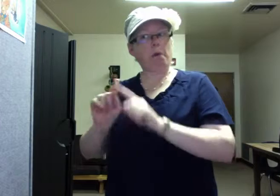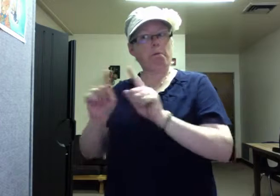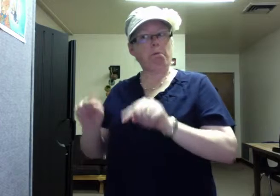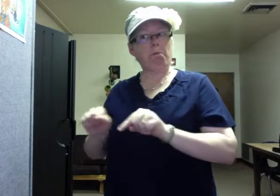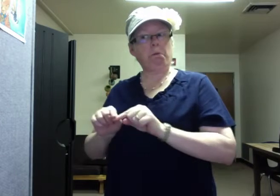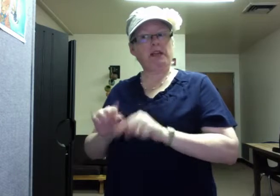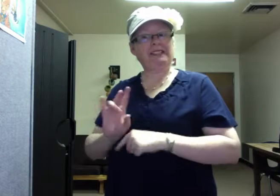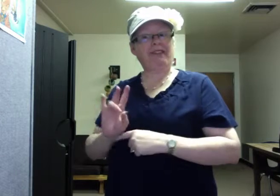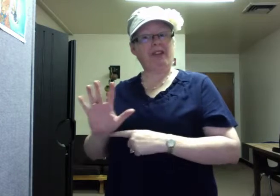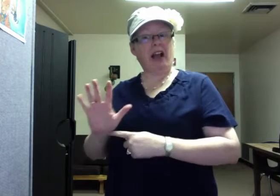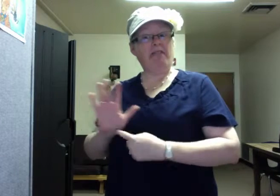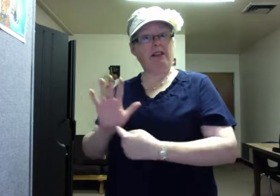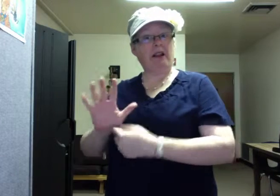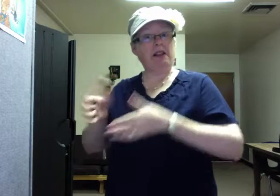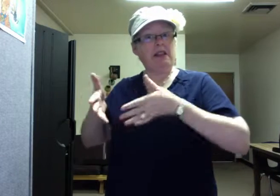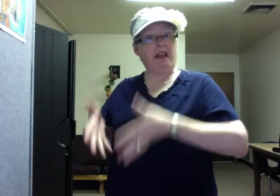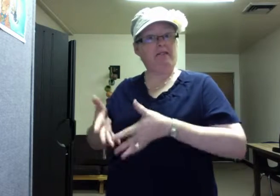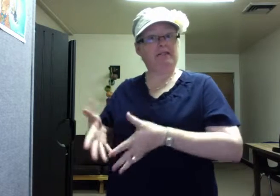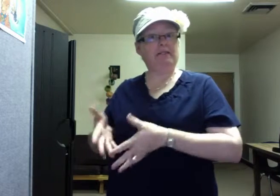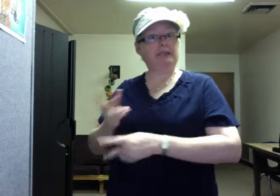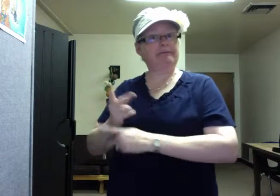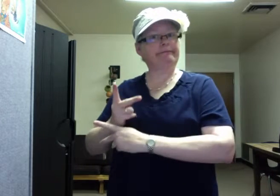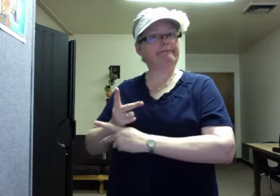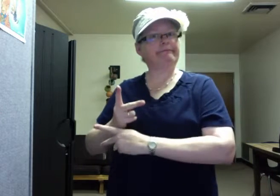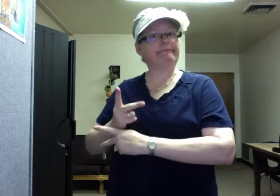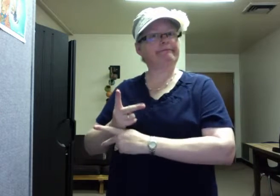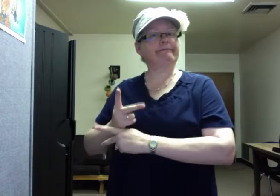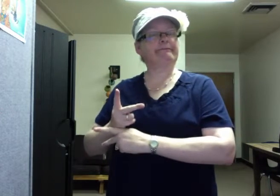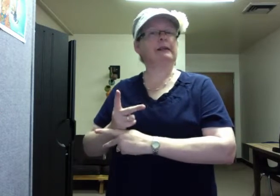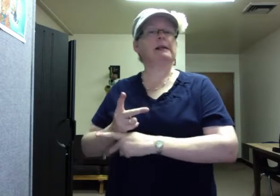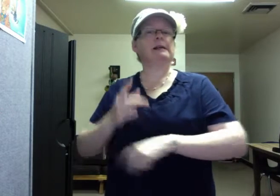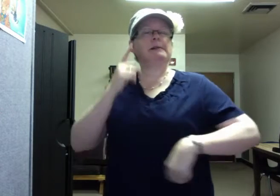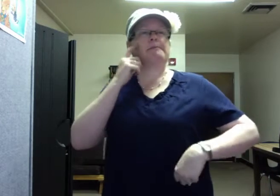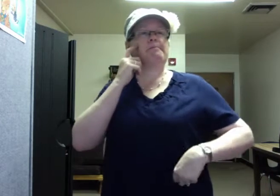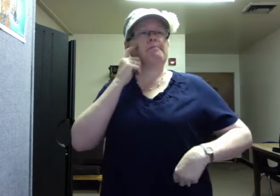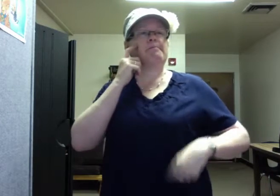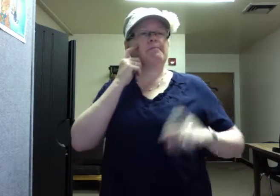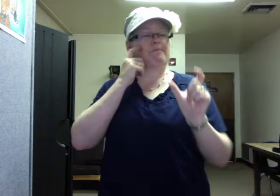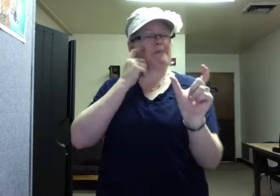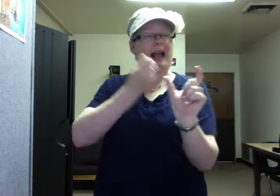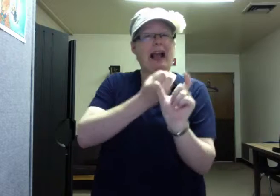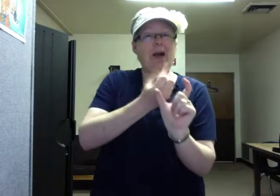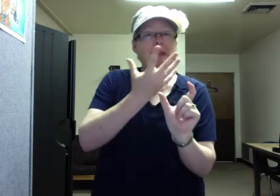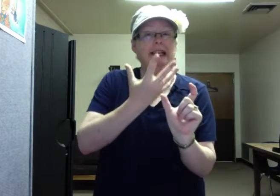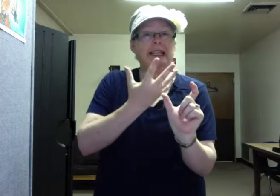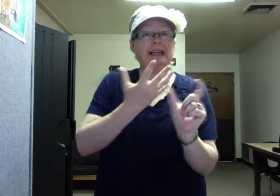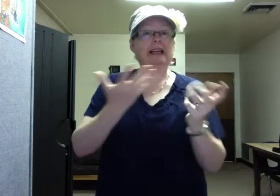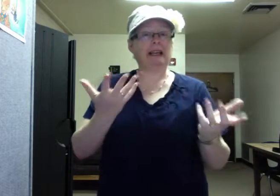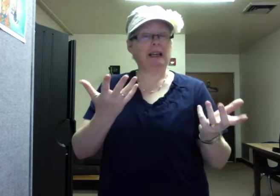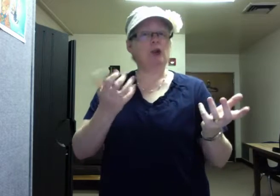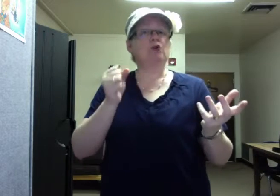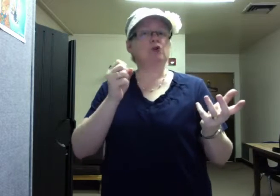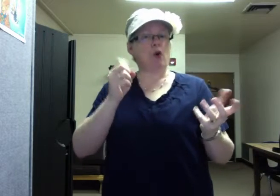75 DVDs that she keeps. We want to know how many were scratched or damaged. So it looks like we need to compare.